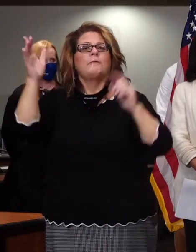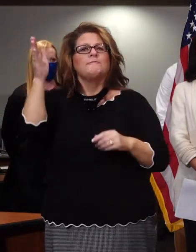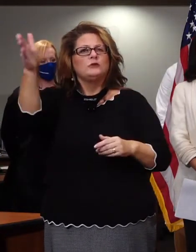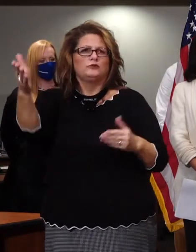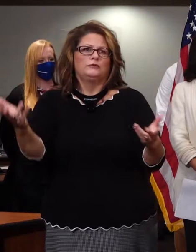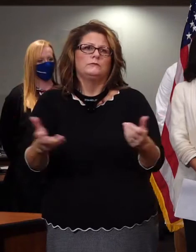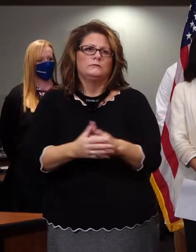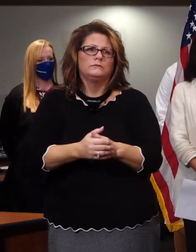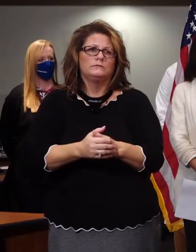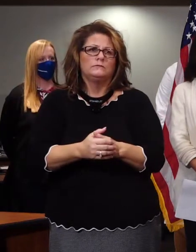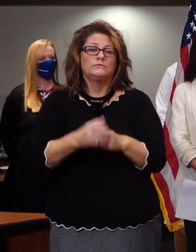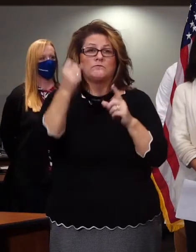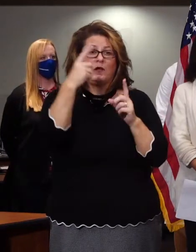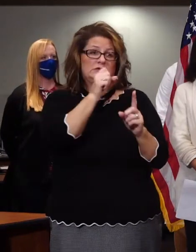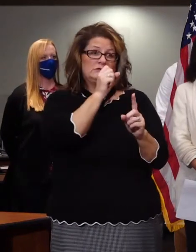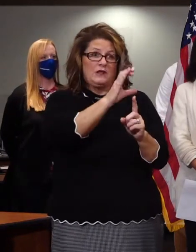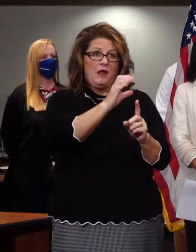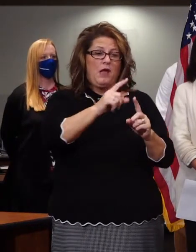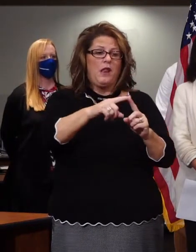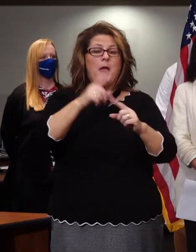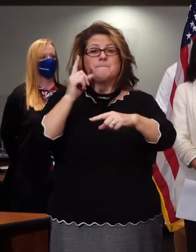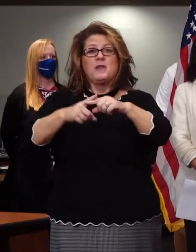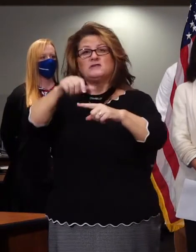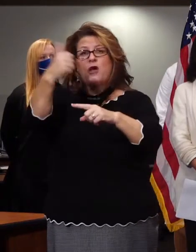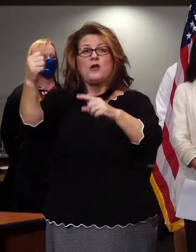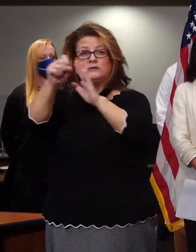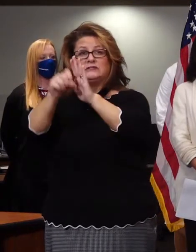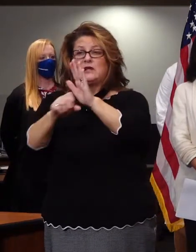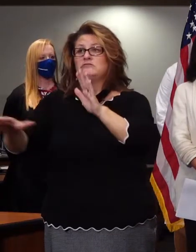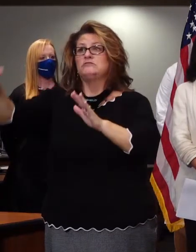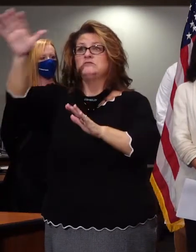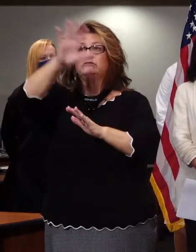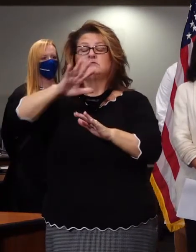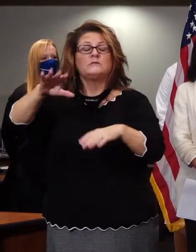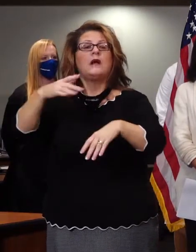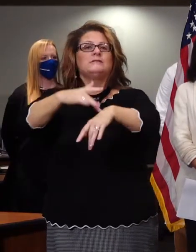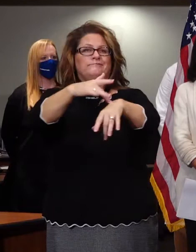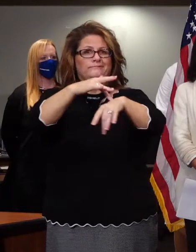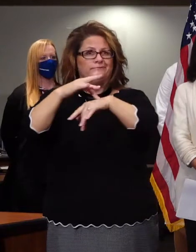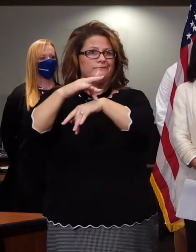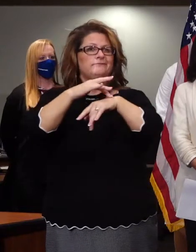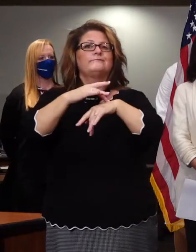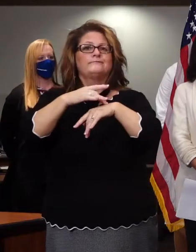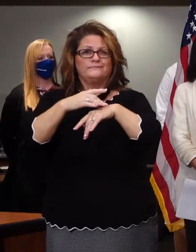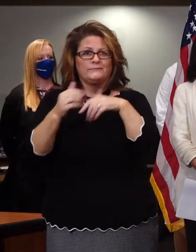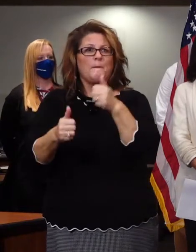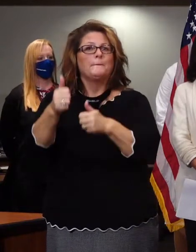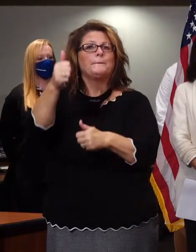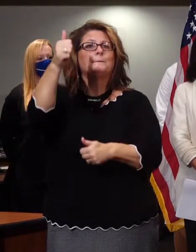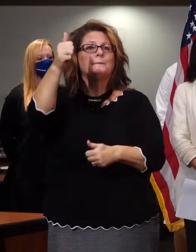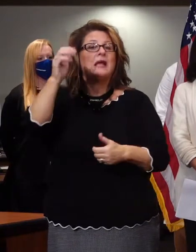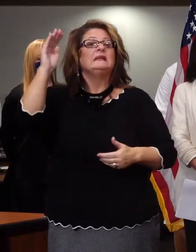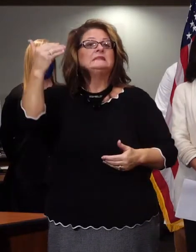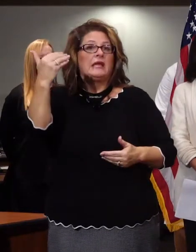Across the nation and in South Carolina, infections and hospitalizations are rising. It appears that many people have let their